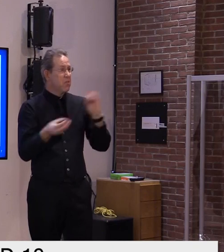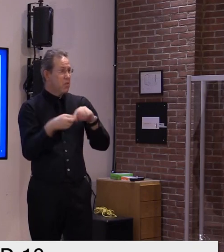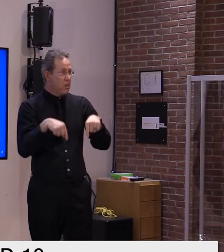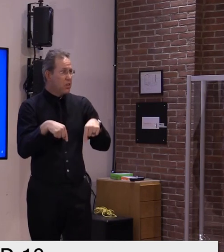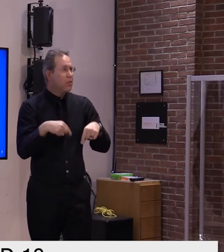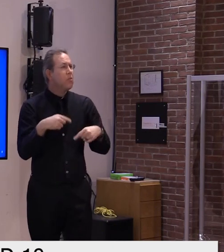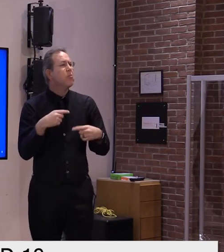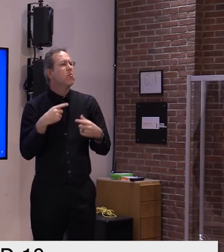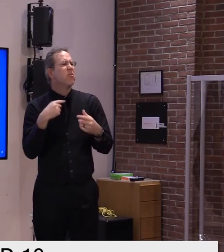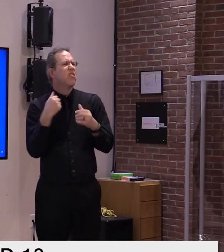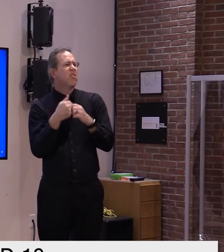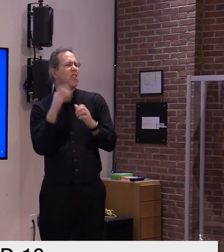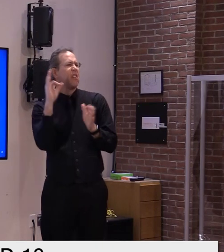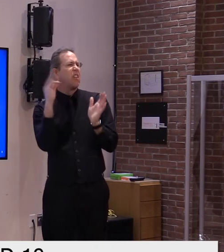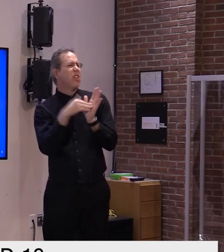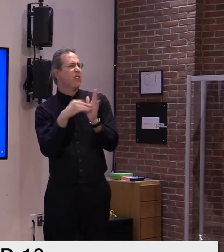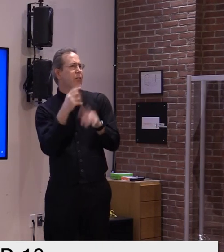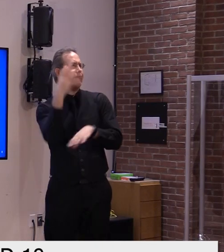week, we recorded